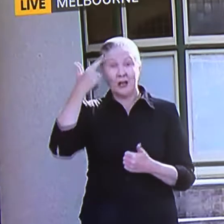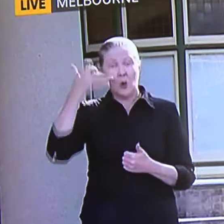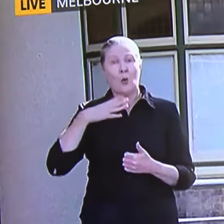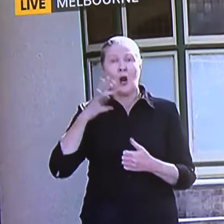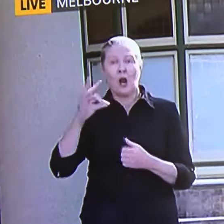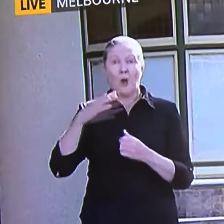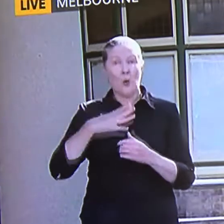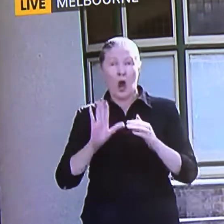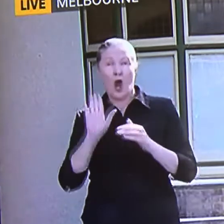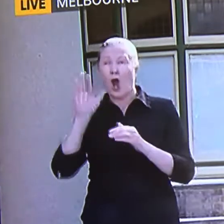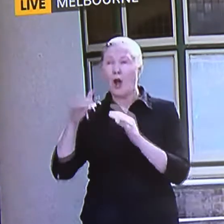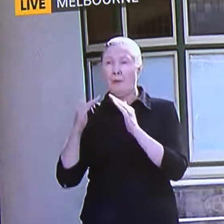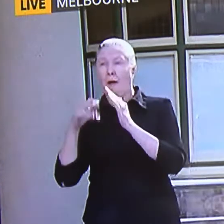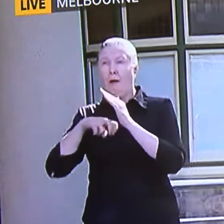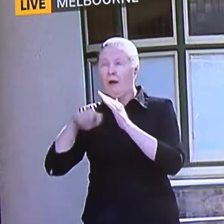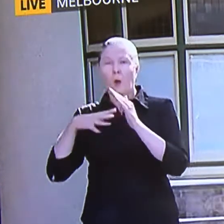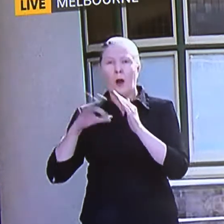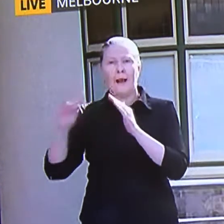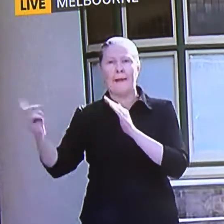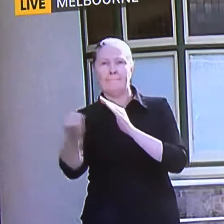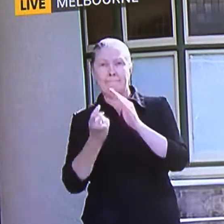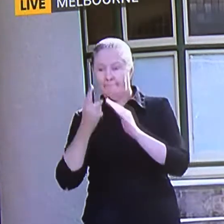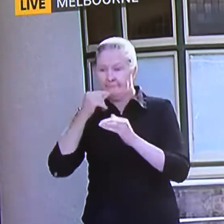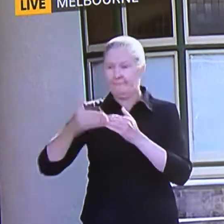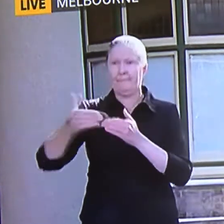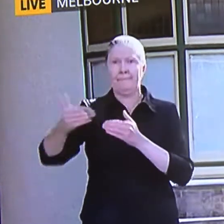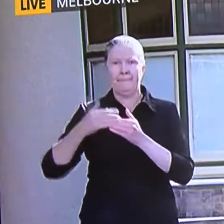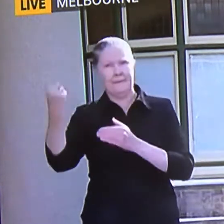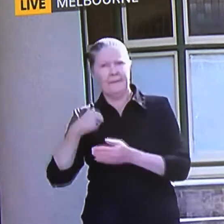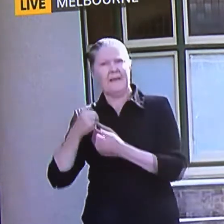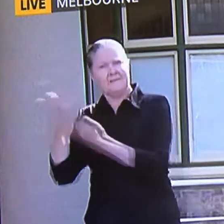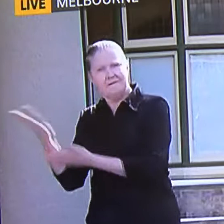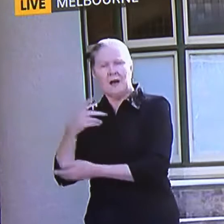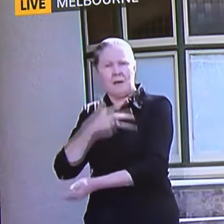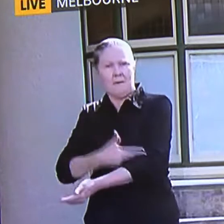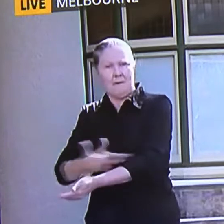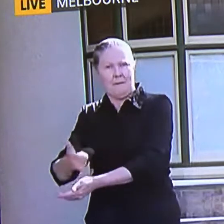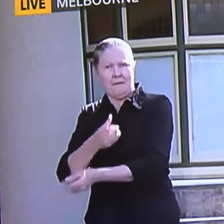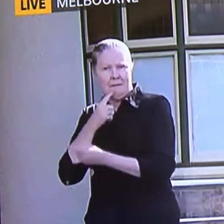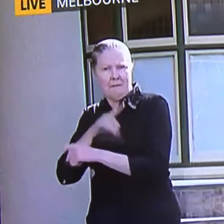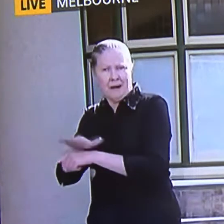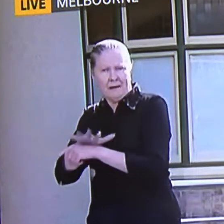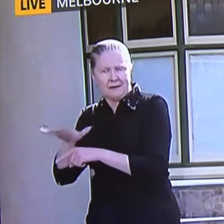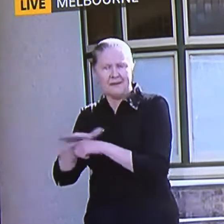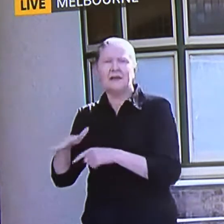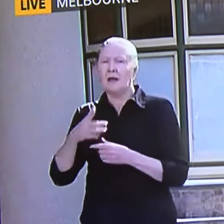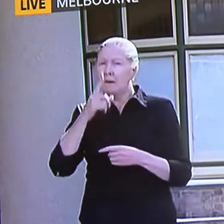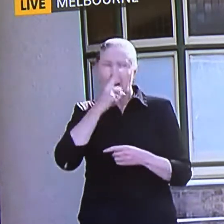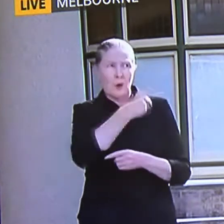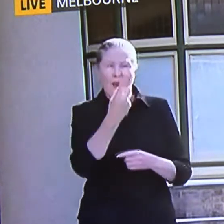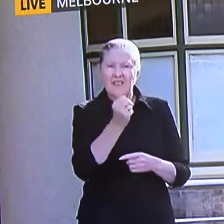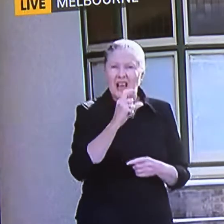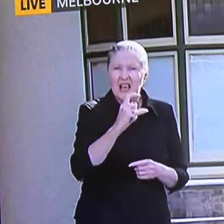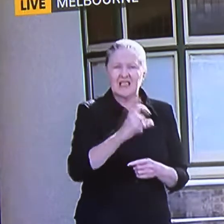and come and make a donation during this next period. Blood donations continue to be needed by cancer patients,